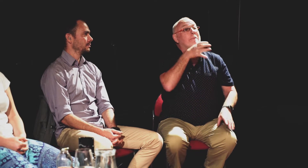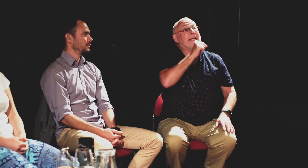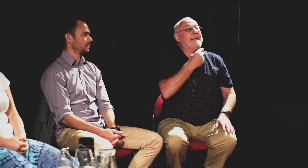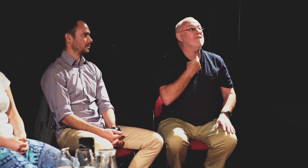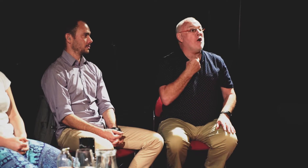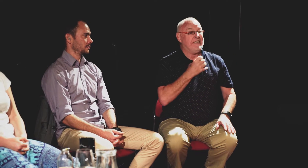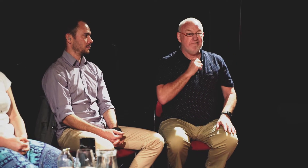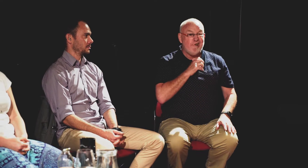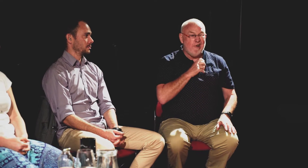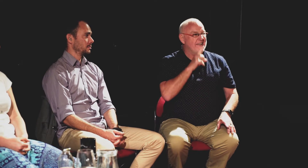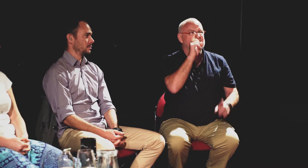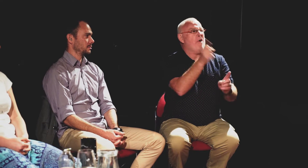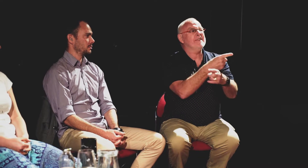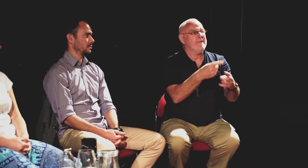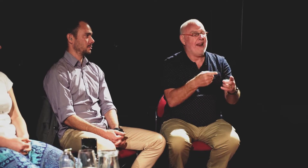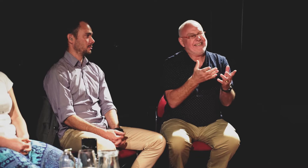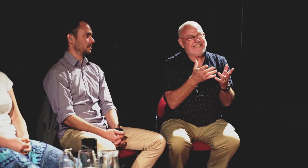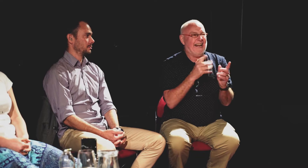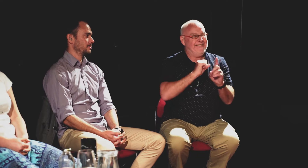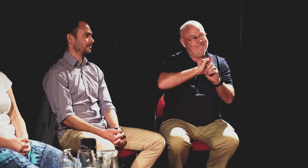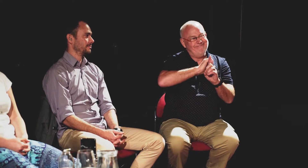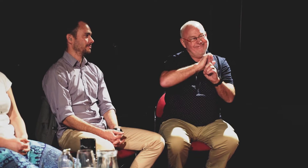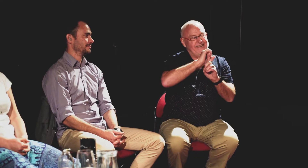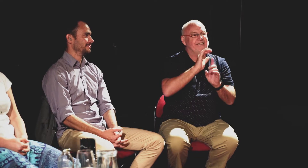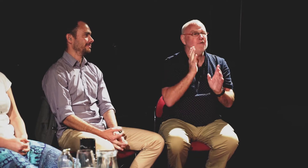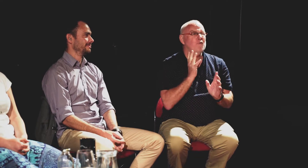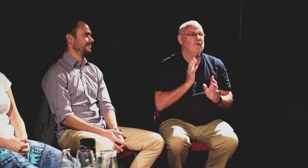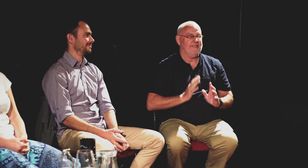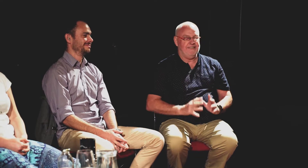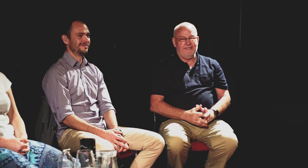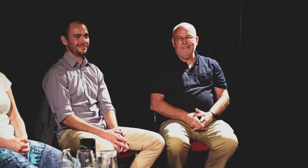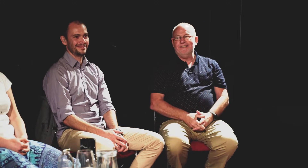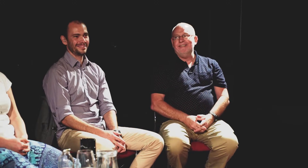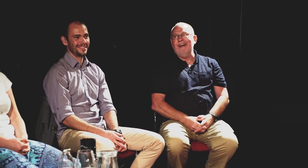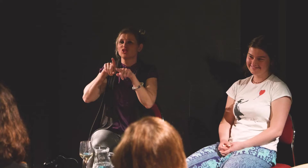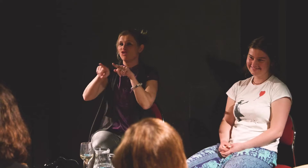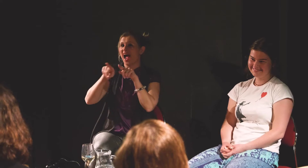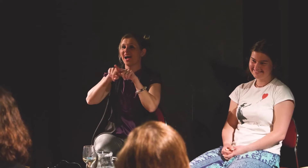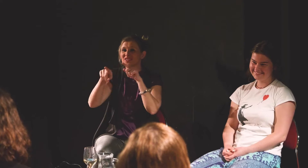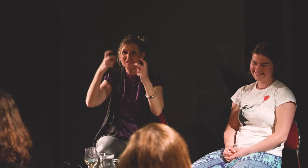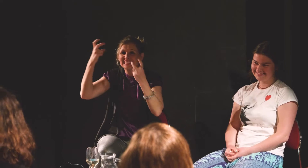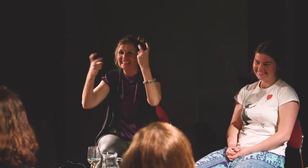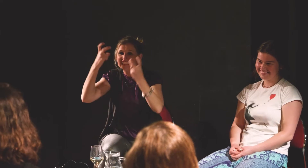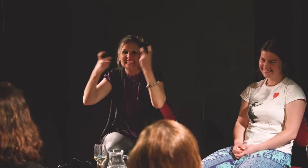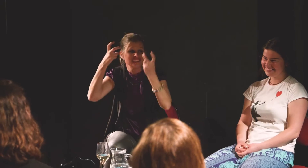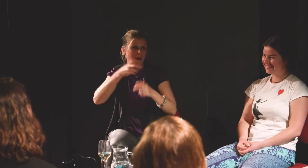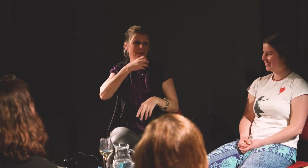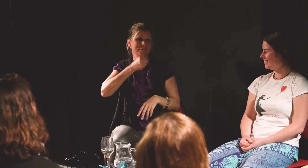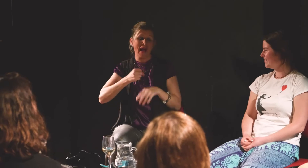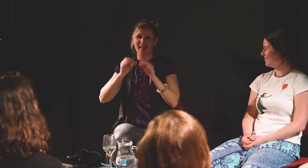voice, but I'm actually a very strong and very sort of virile male with a very lovely woman's voice.